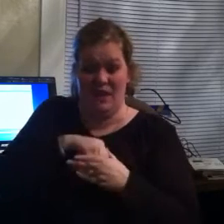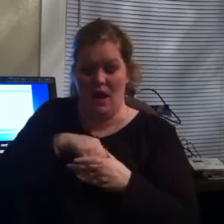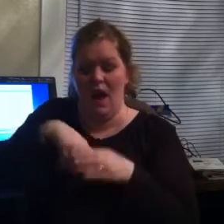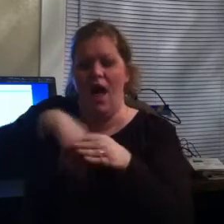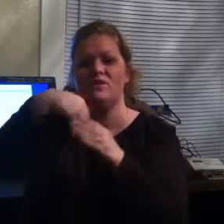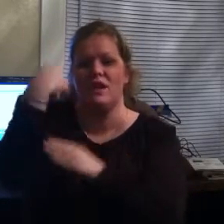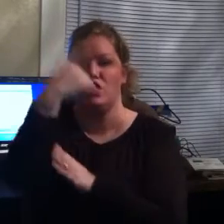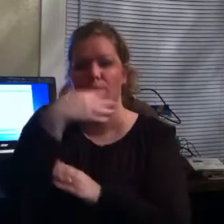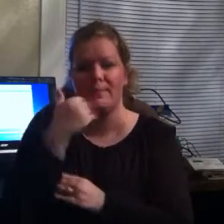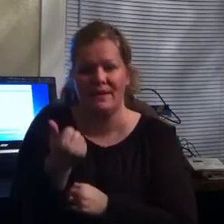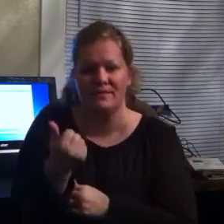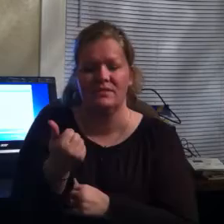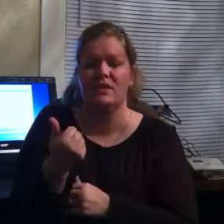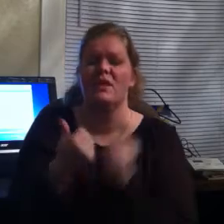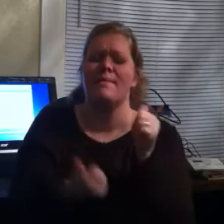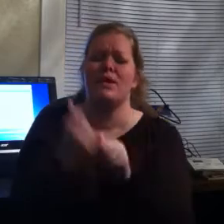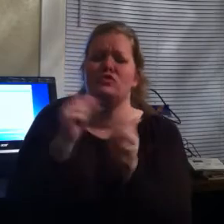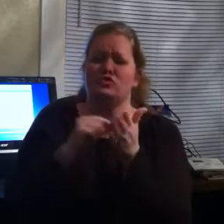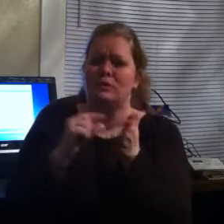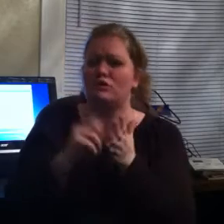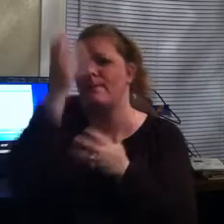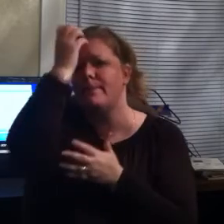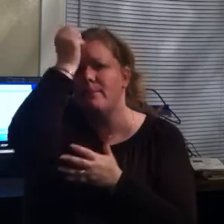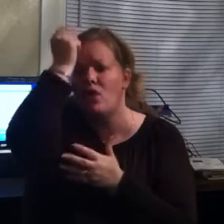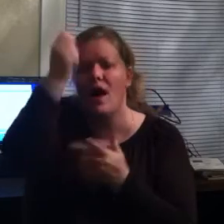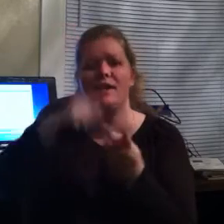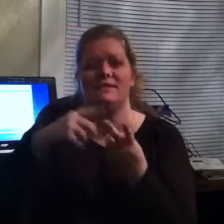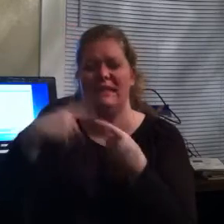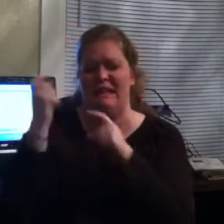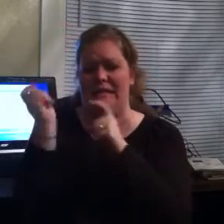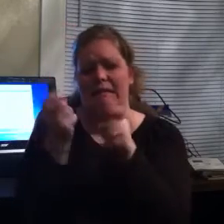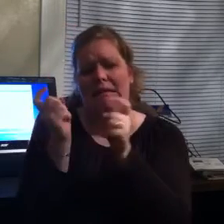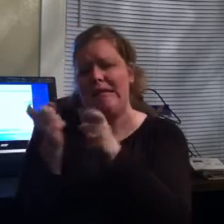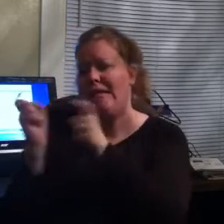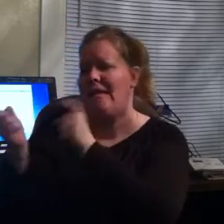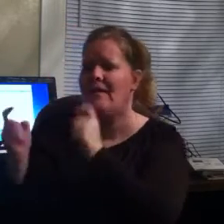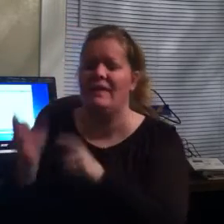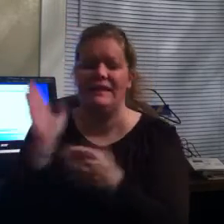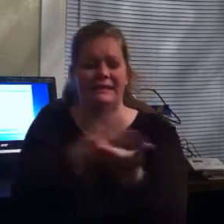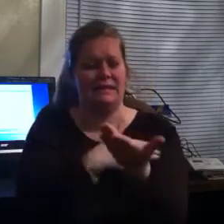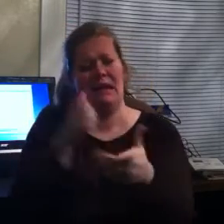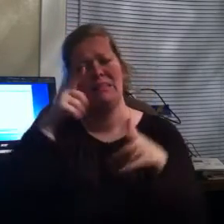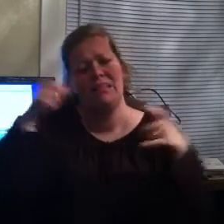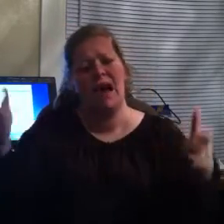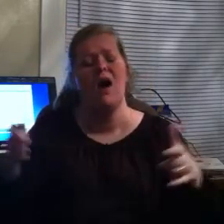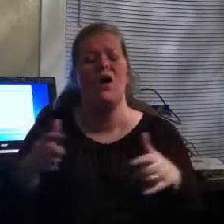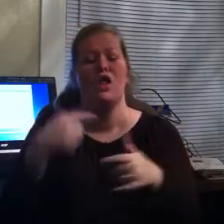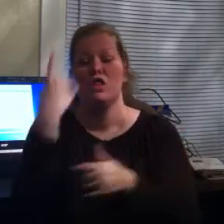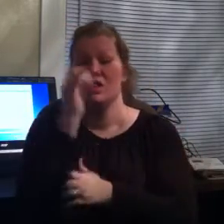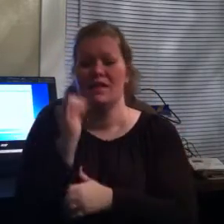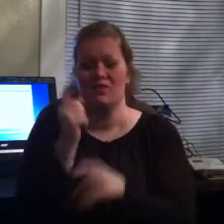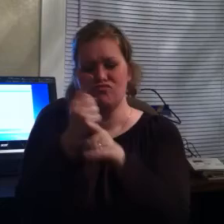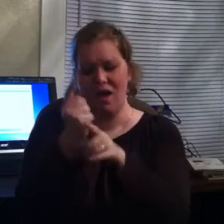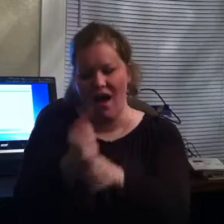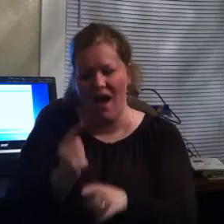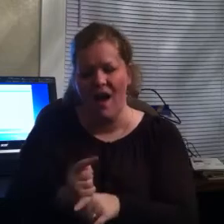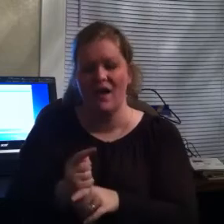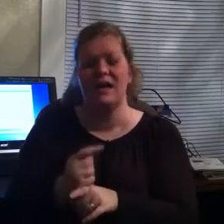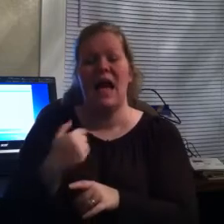They have the most scripture memorized. They give the most. They sing the loudest. They look like they do it right, and yet they're the worst. They have a front row seat but a back row heart. Sorry,